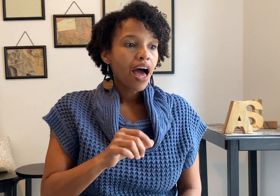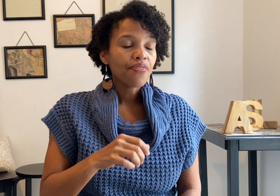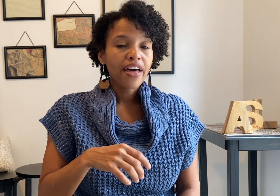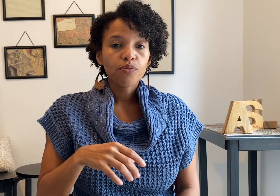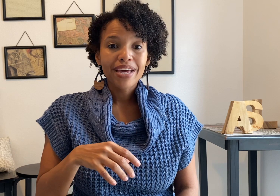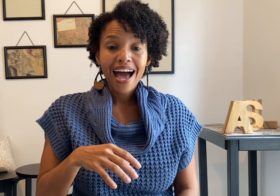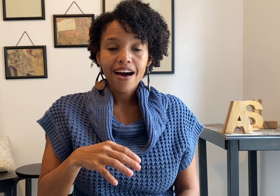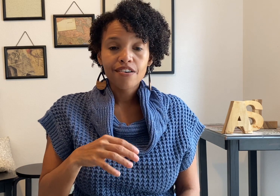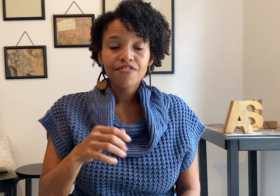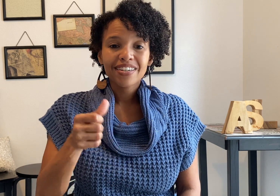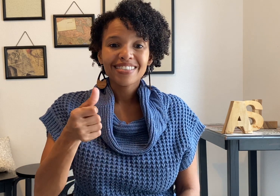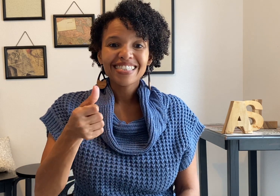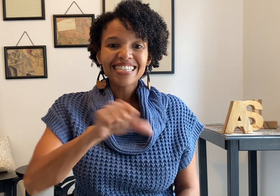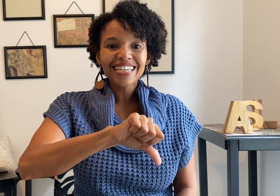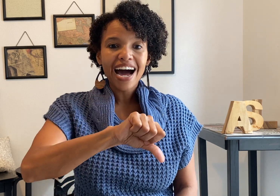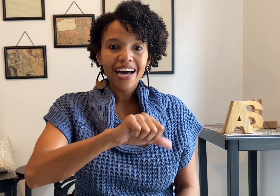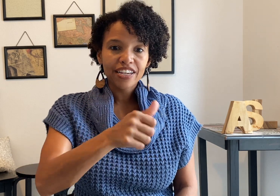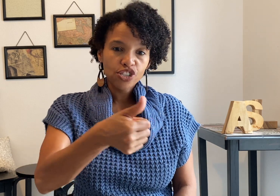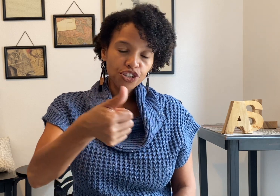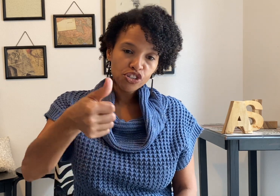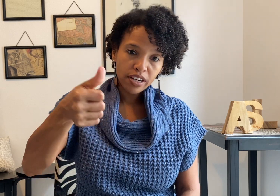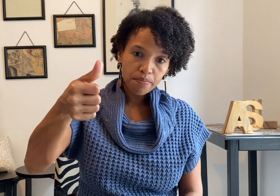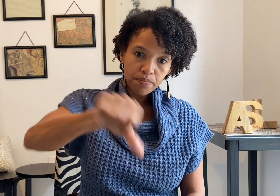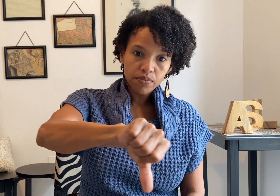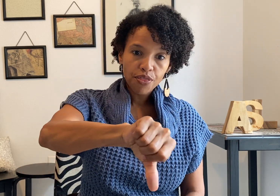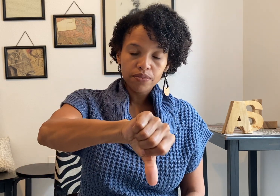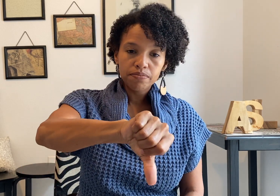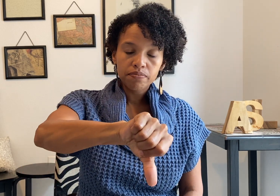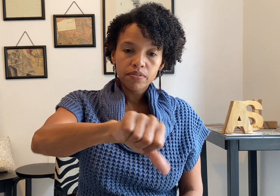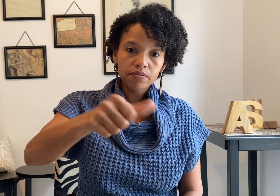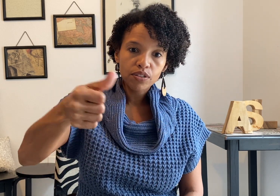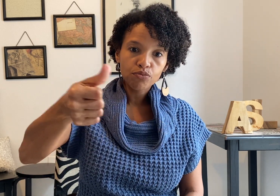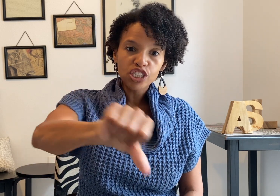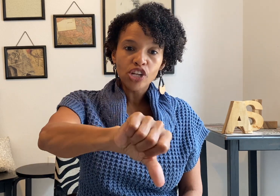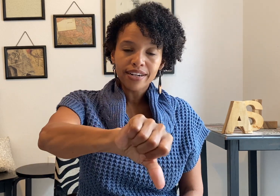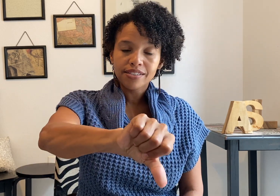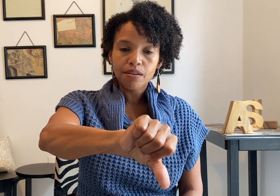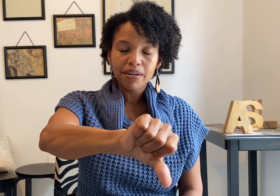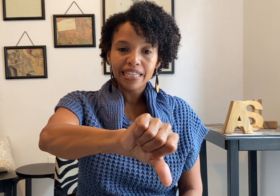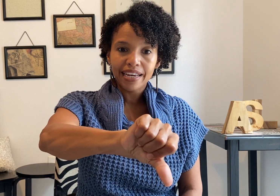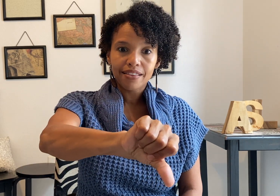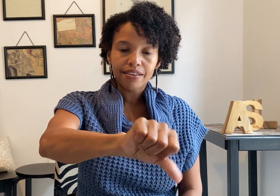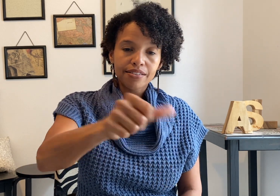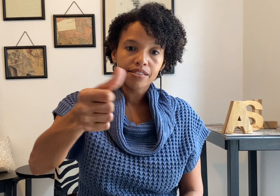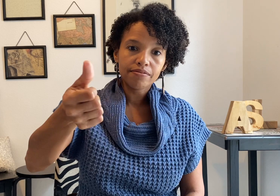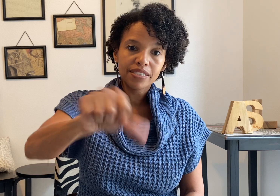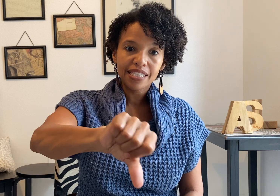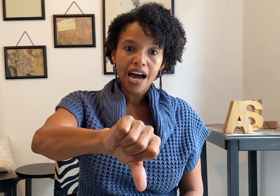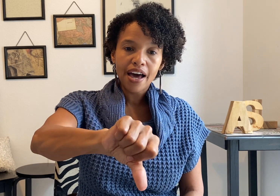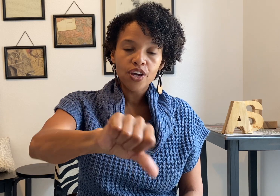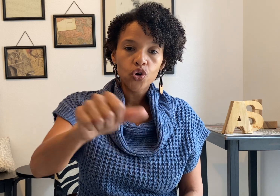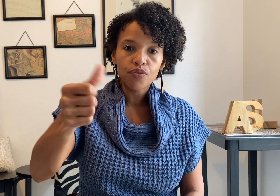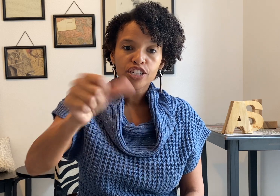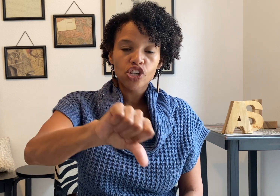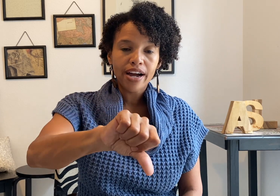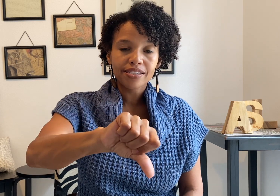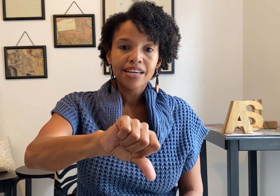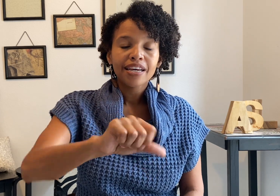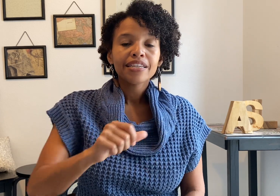then we have deny. So you're just gonna reject somebody like this, deny or reject.